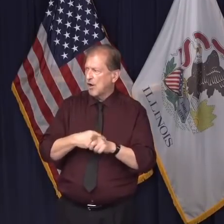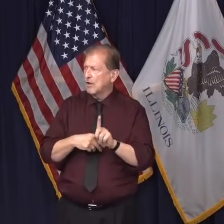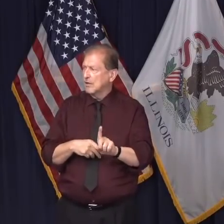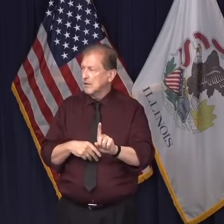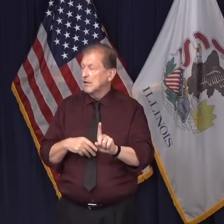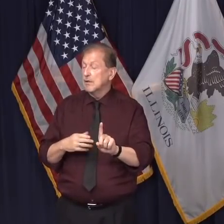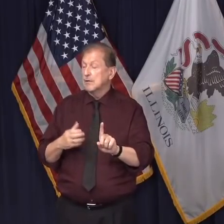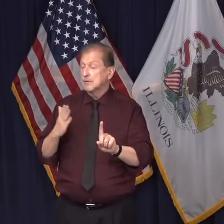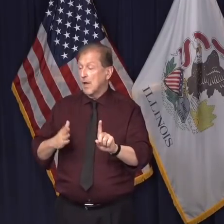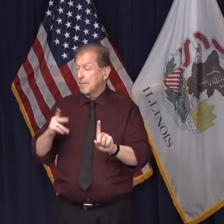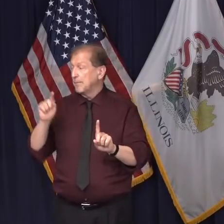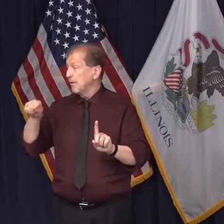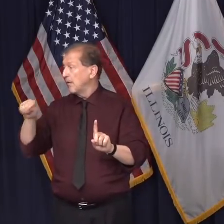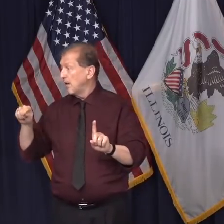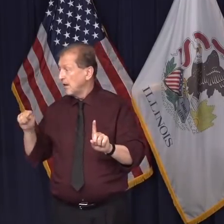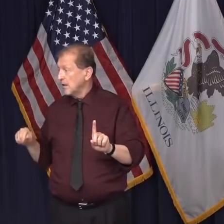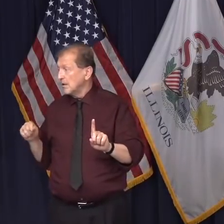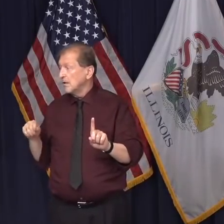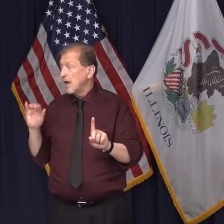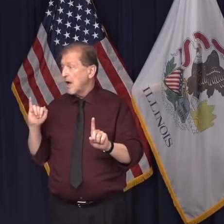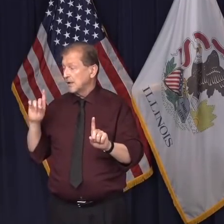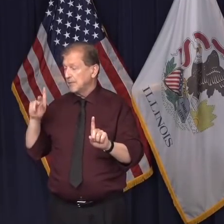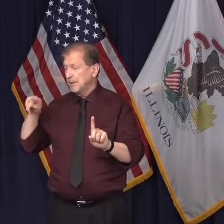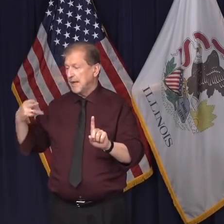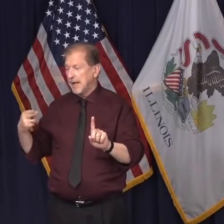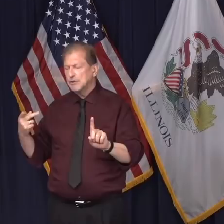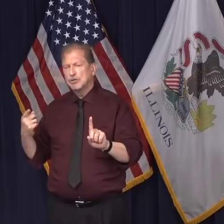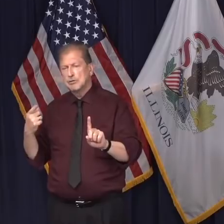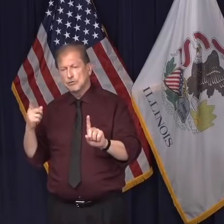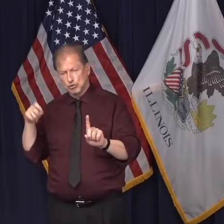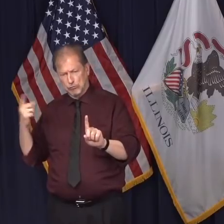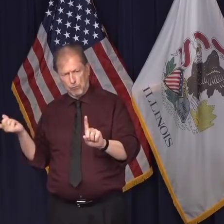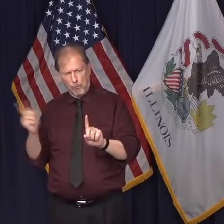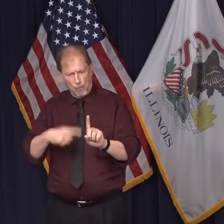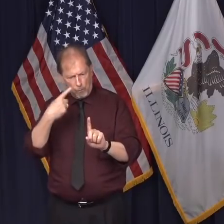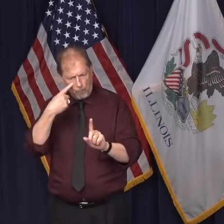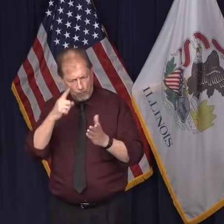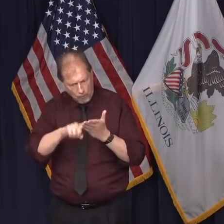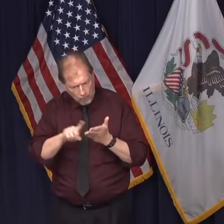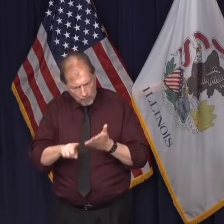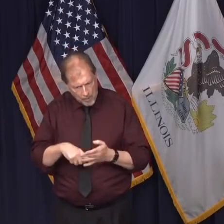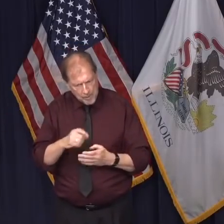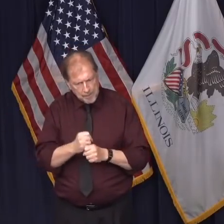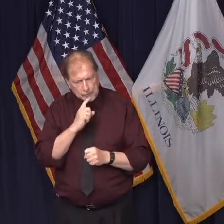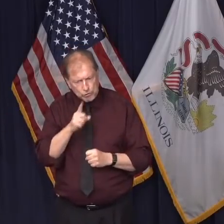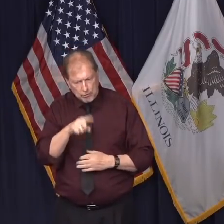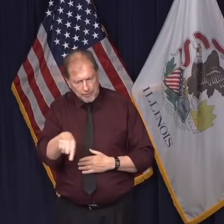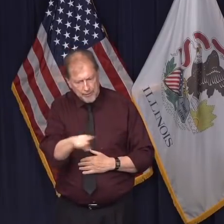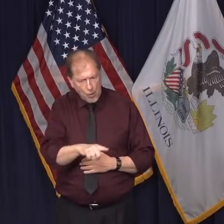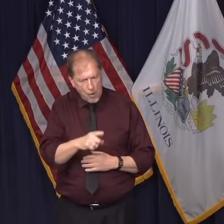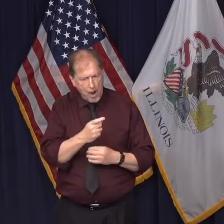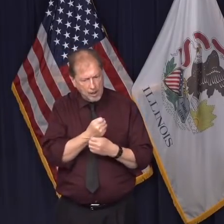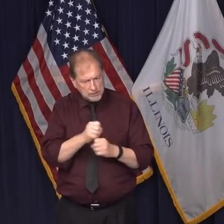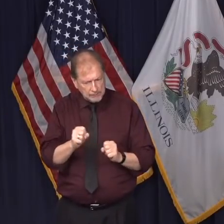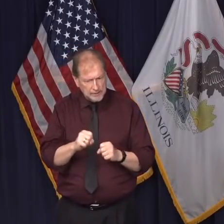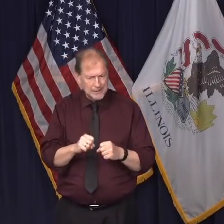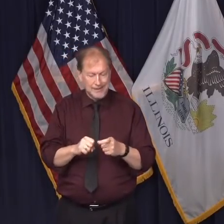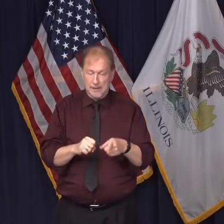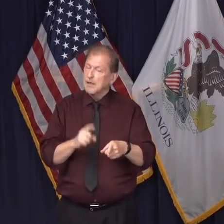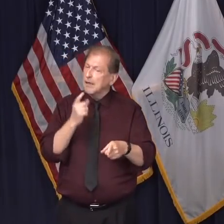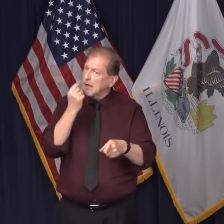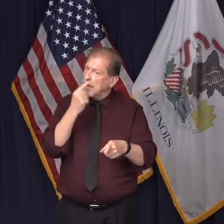health professionals for IDPH to inspect detention centers and ensure the health of those who are held by ICE. How do you